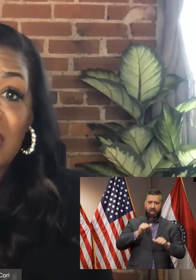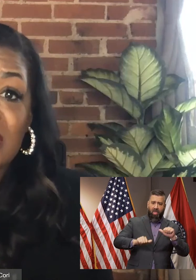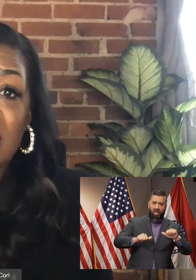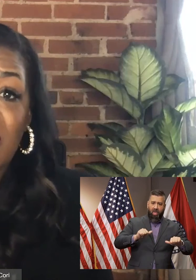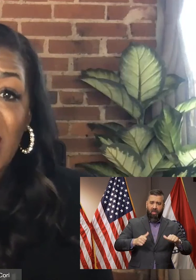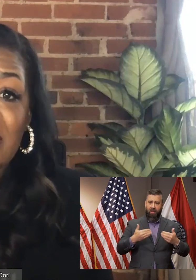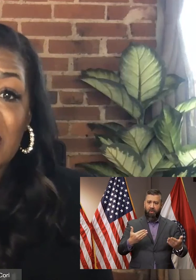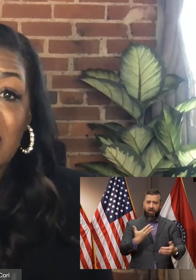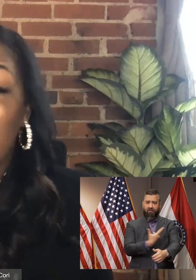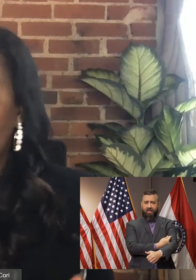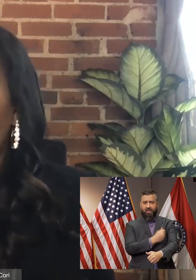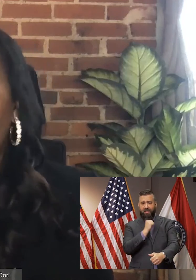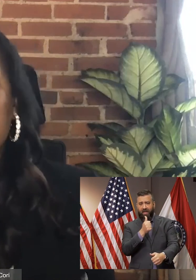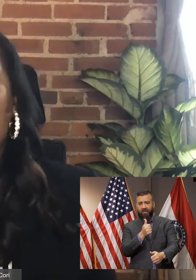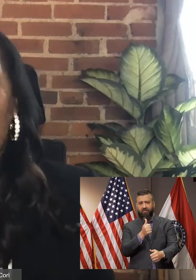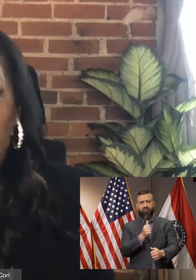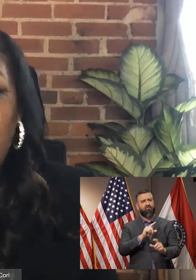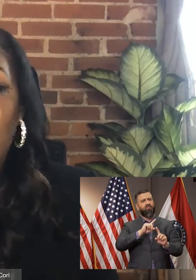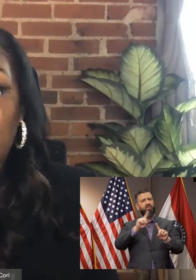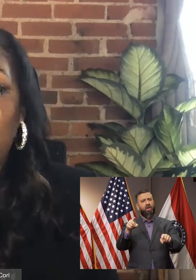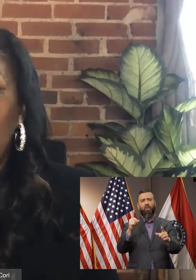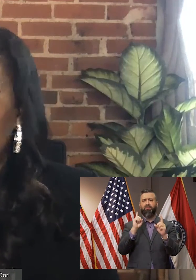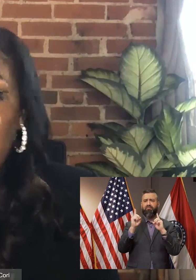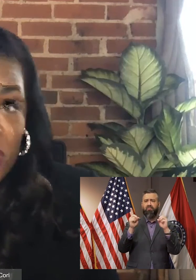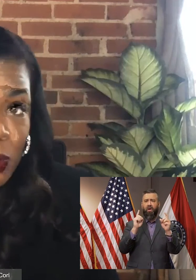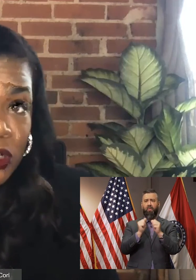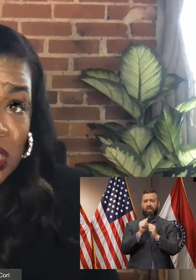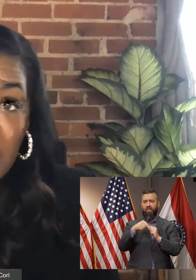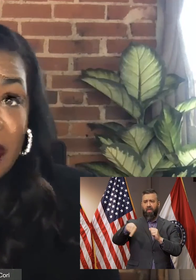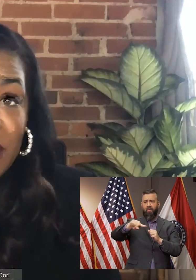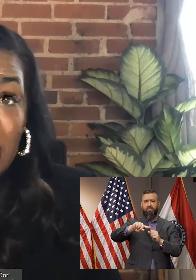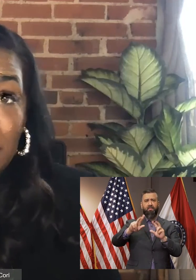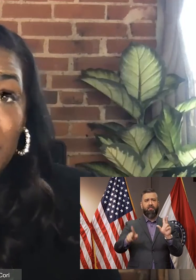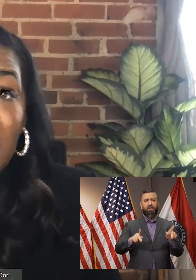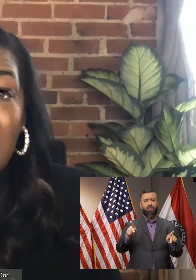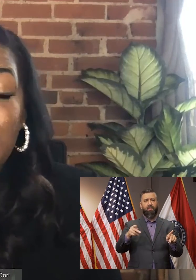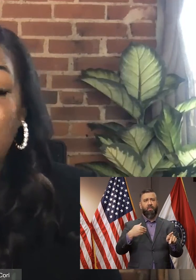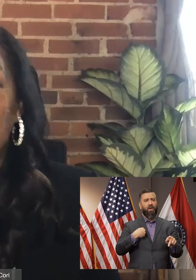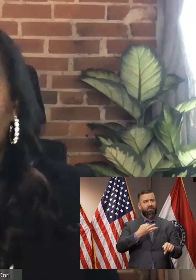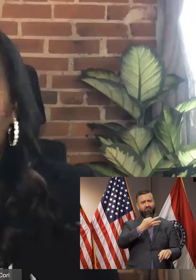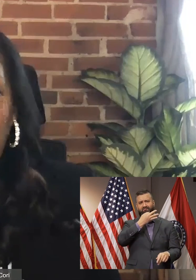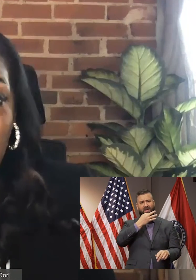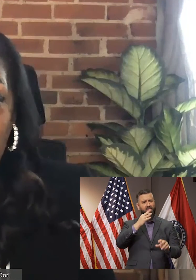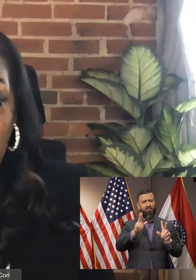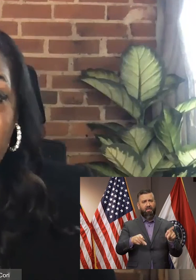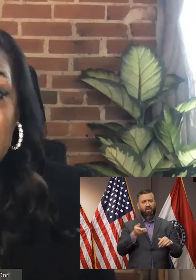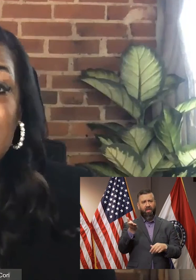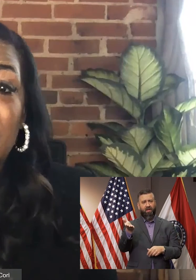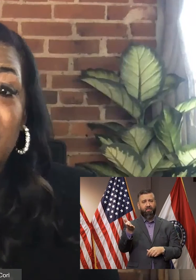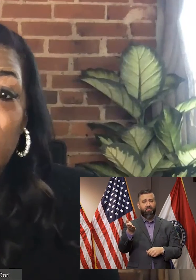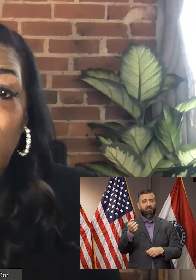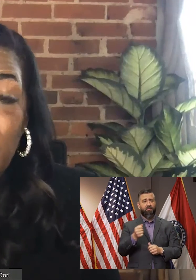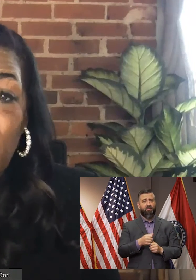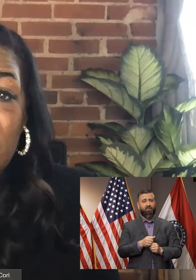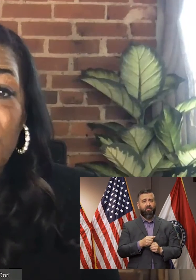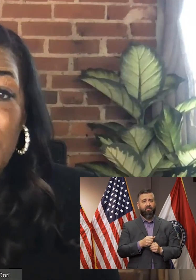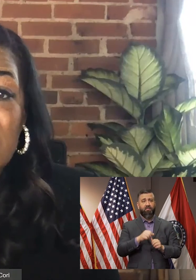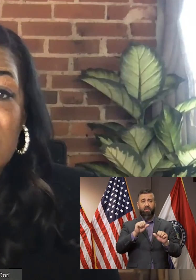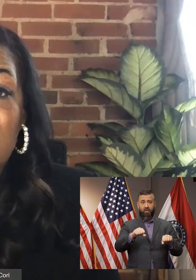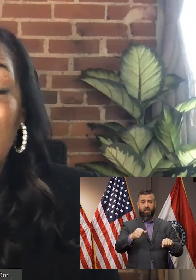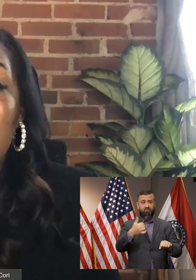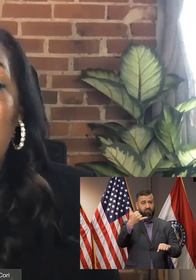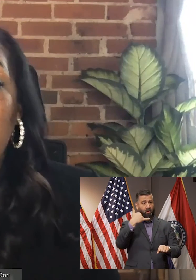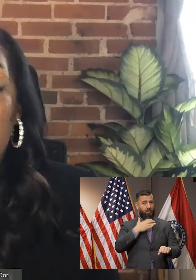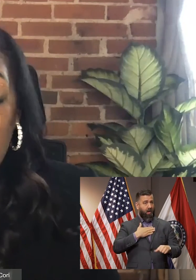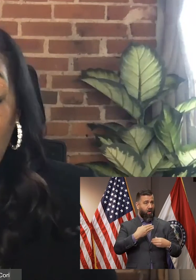should take this vaccine, go and talk with those people. We have experts that are available. You can call our office if you want more